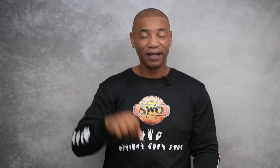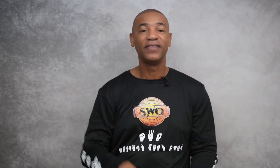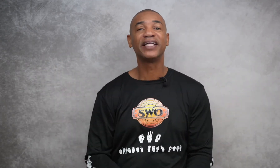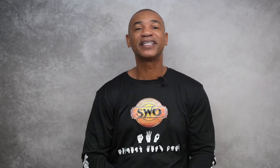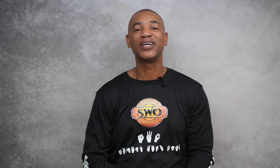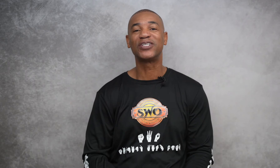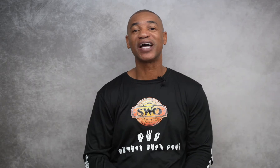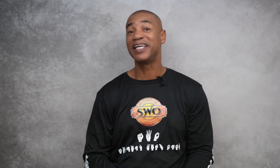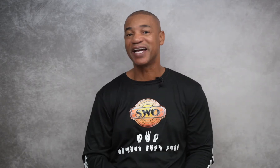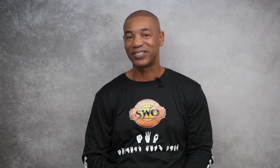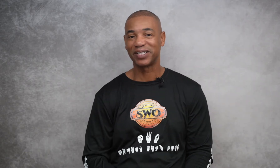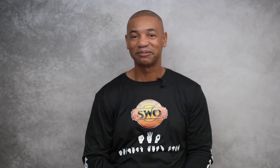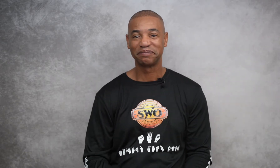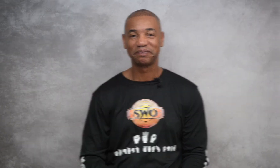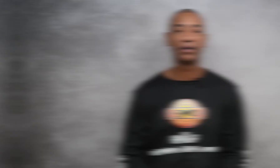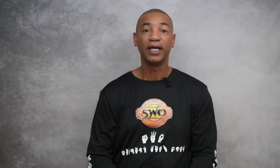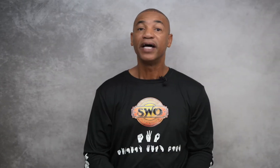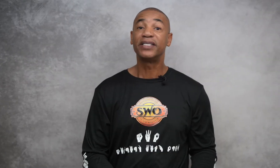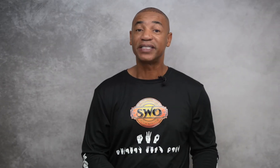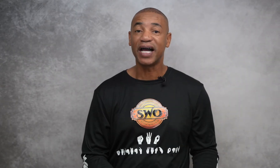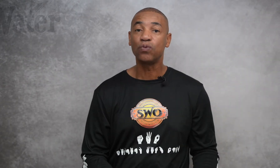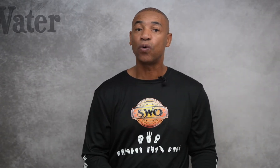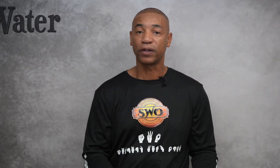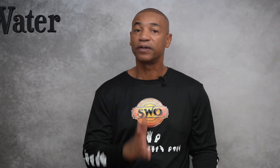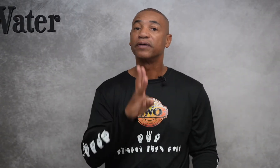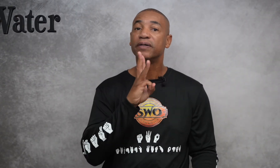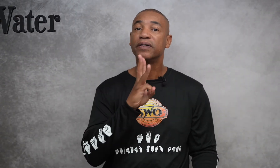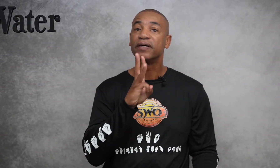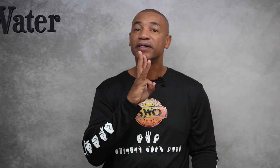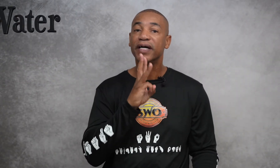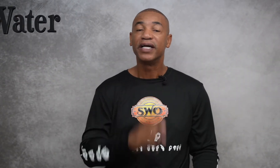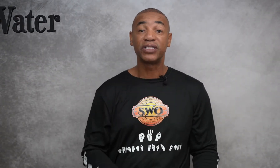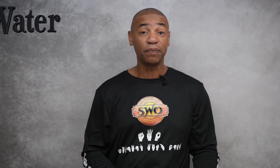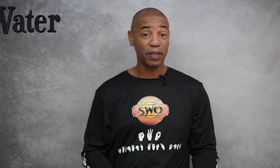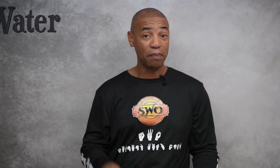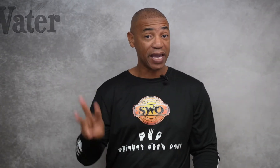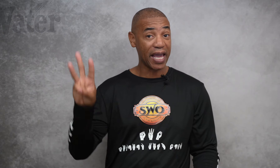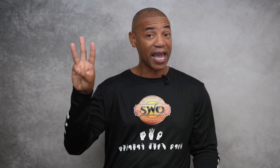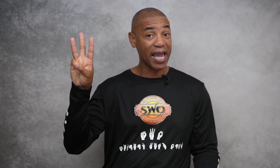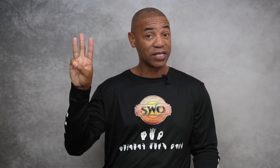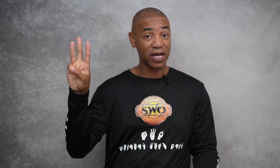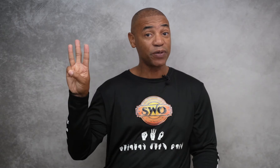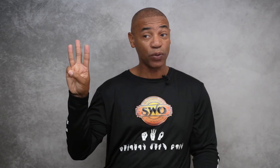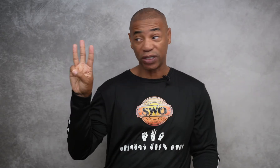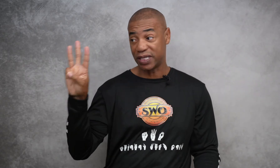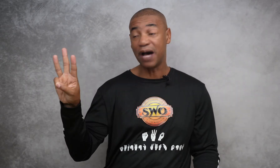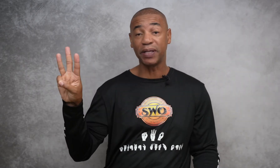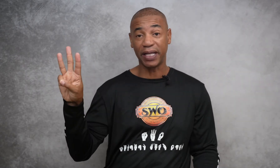That is how you sign yes. To sign water, simply make a W with the dominant